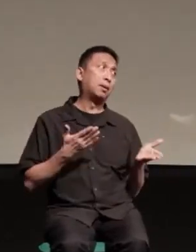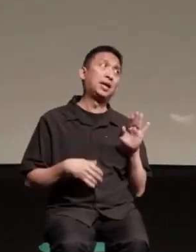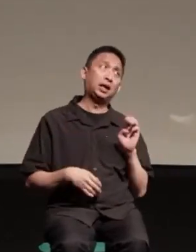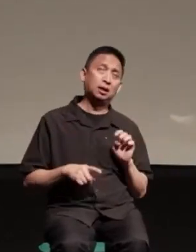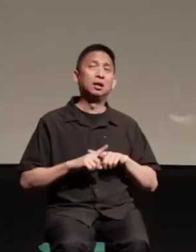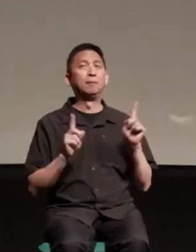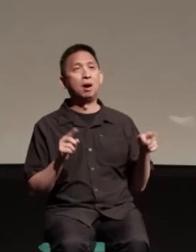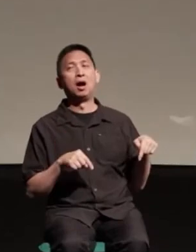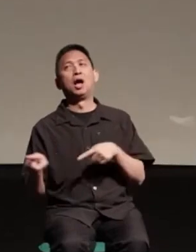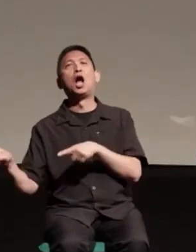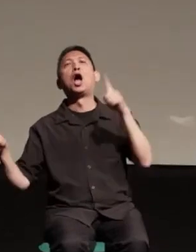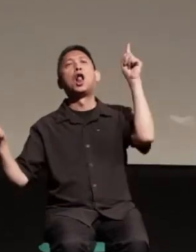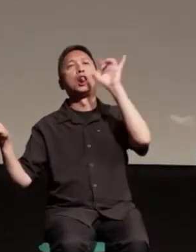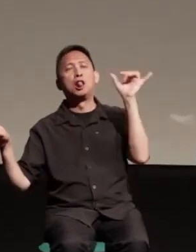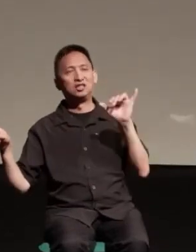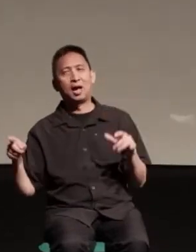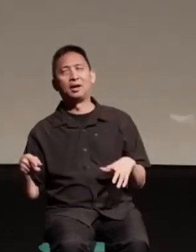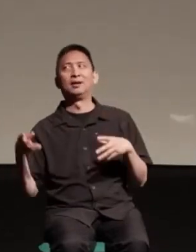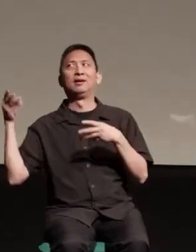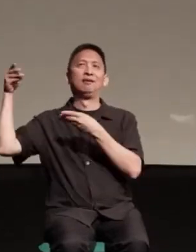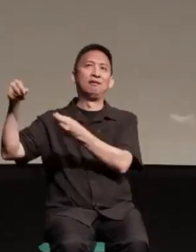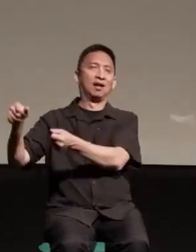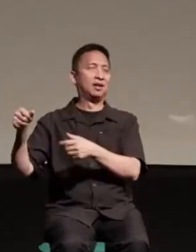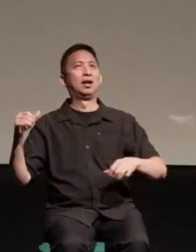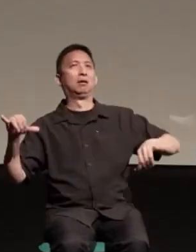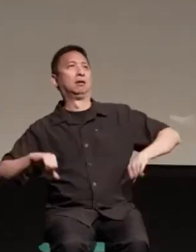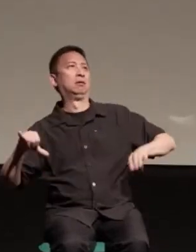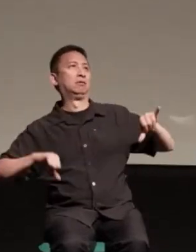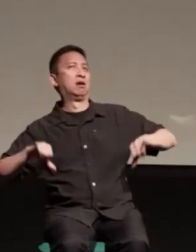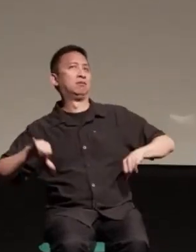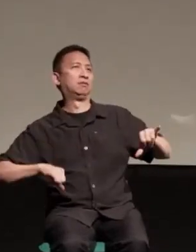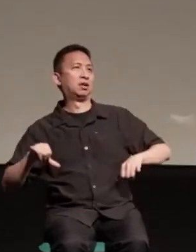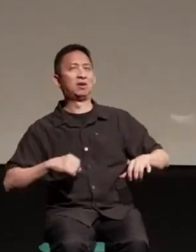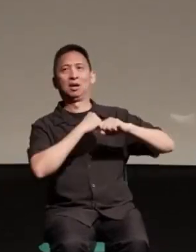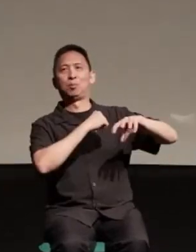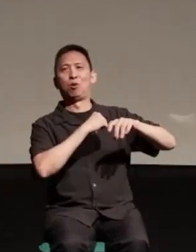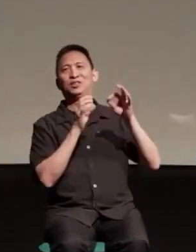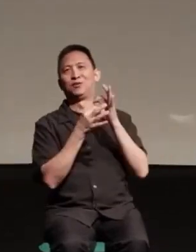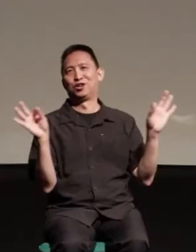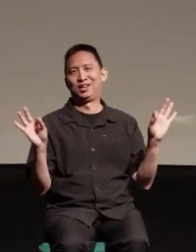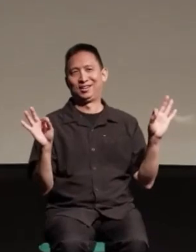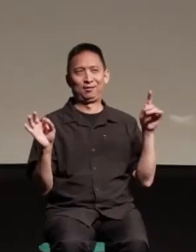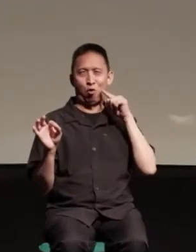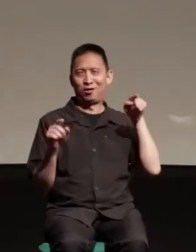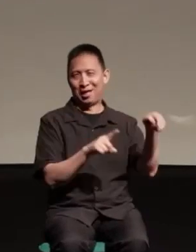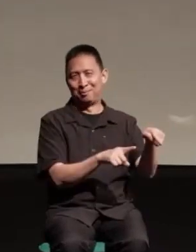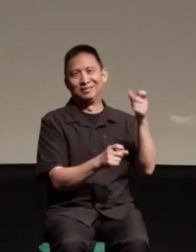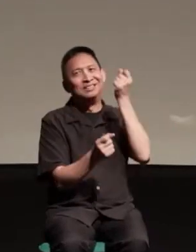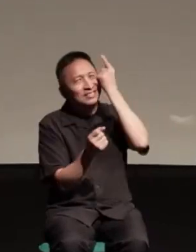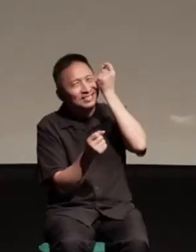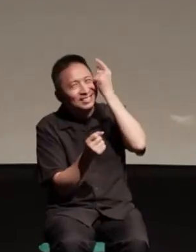then have them fund content about that project that they're working on, so that they are sort of on both sides of that.